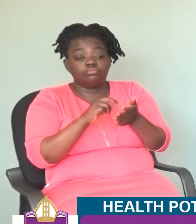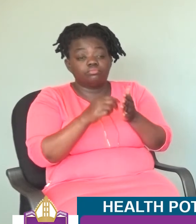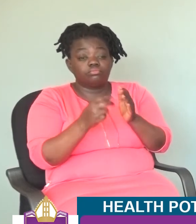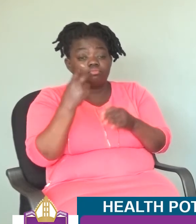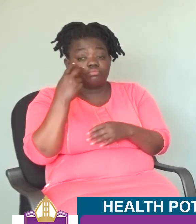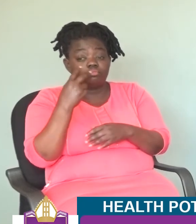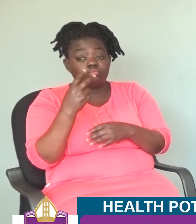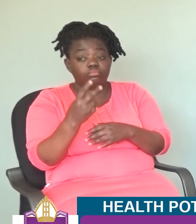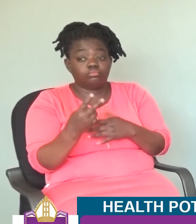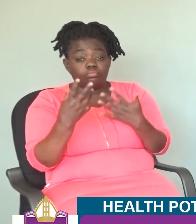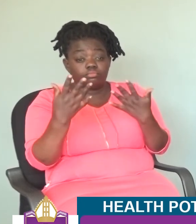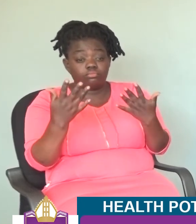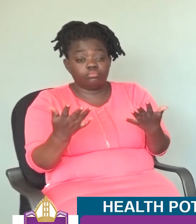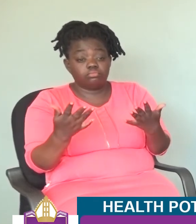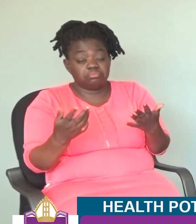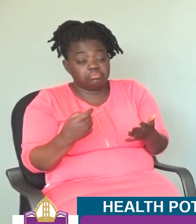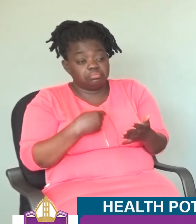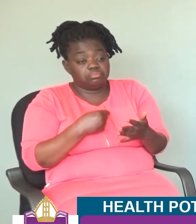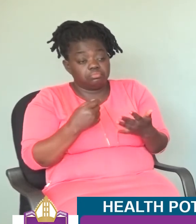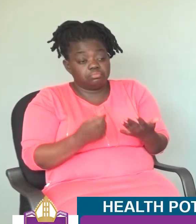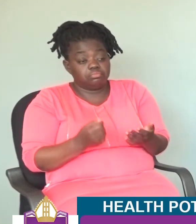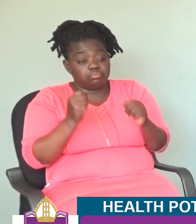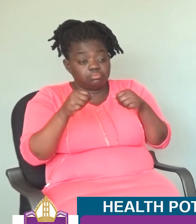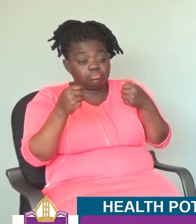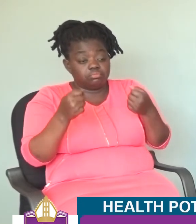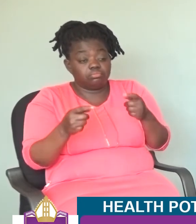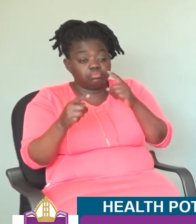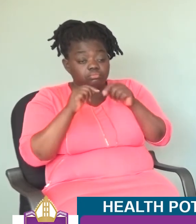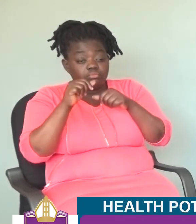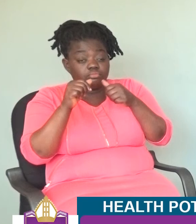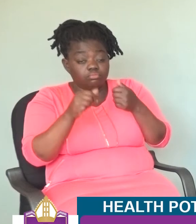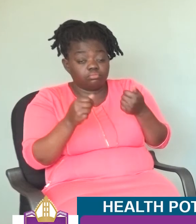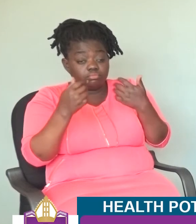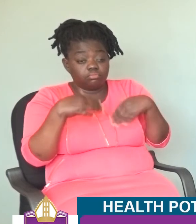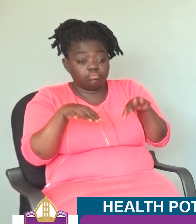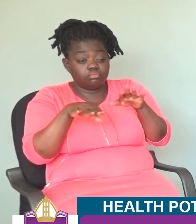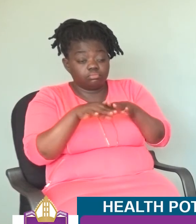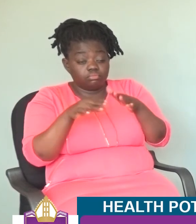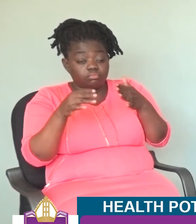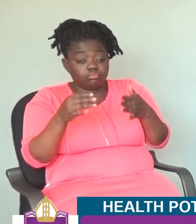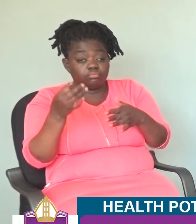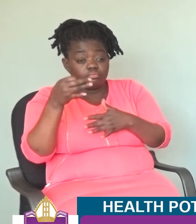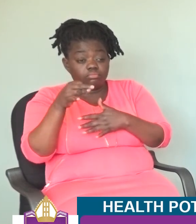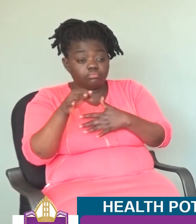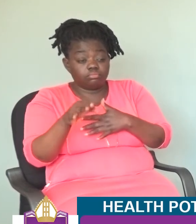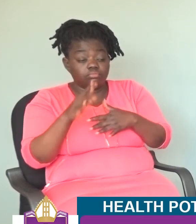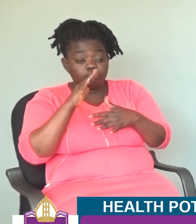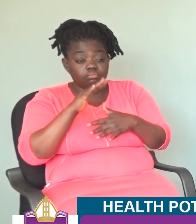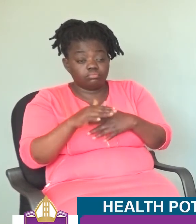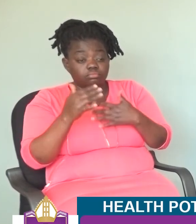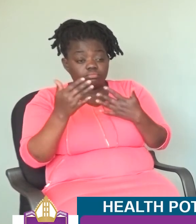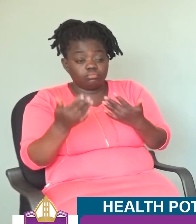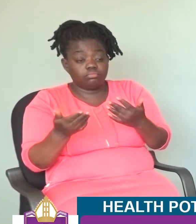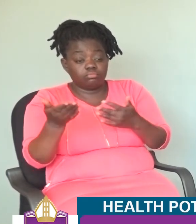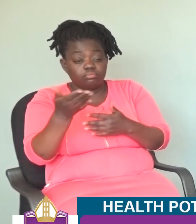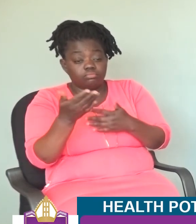is really, really, I cannot emphasize the importance long enough. And you are blessed if you can get access to be able